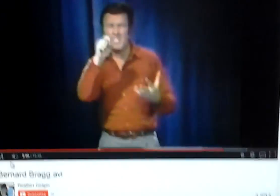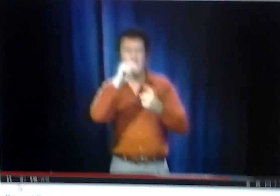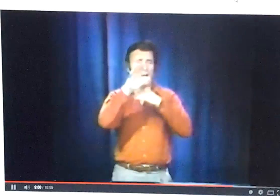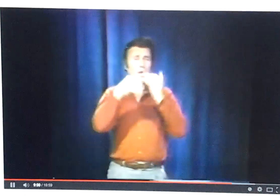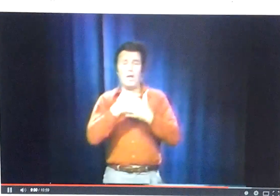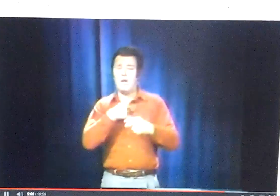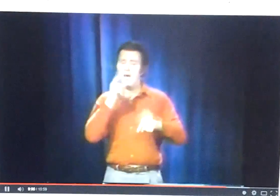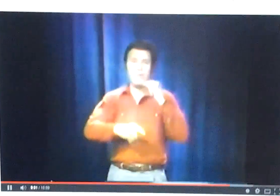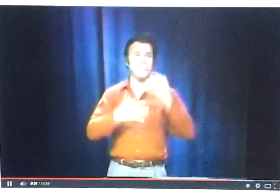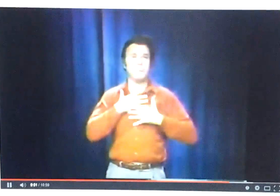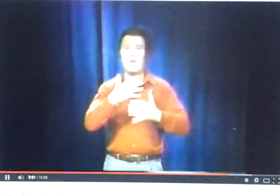and